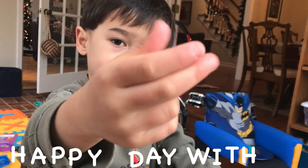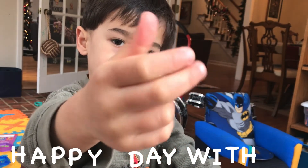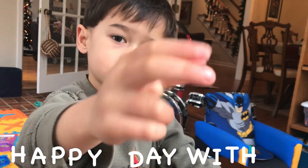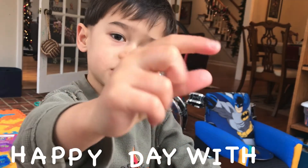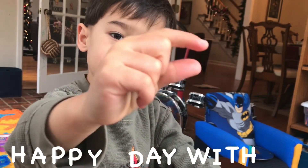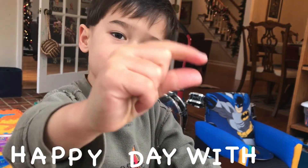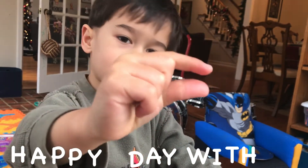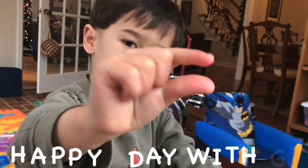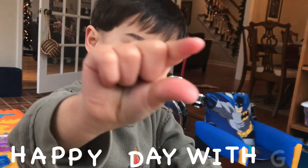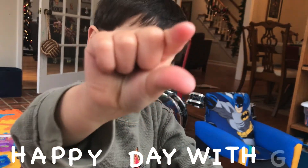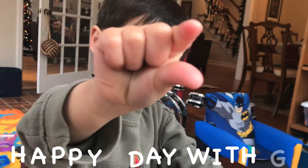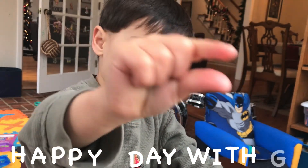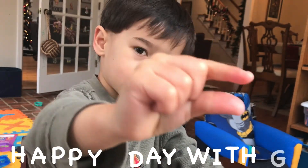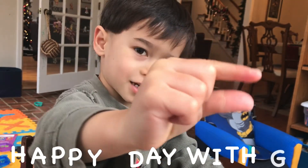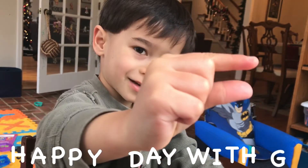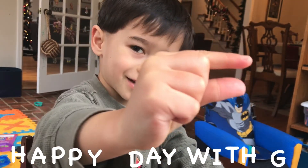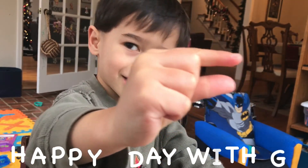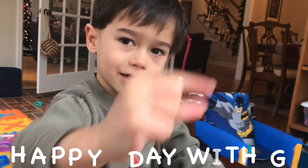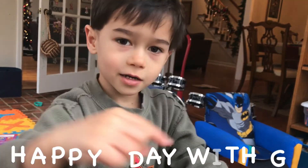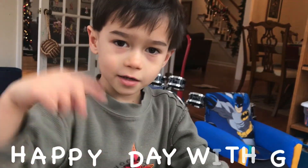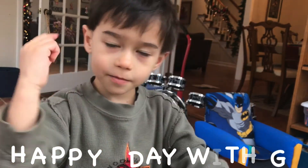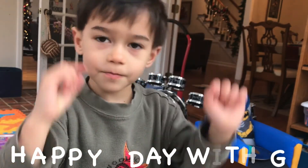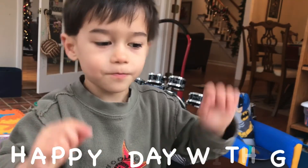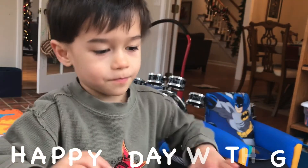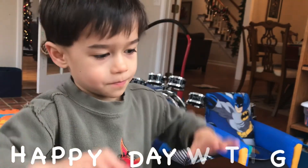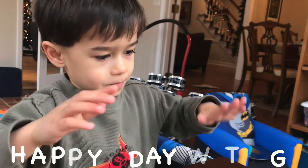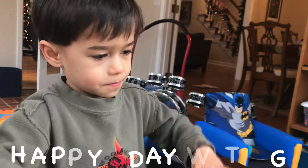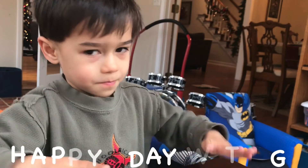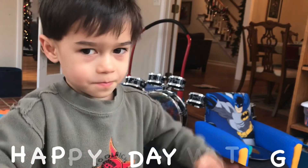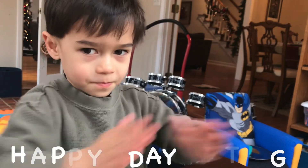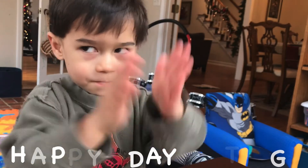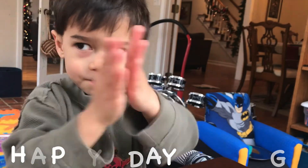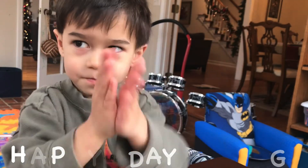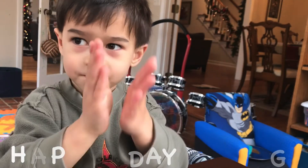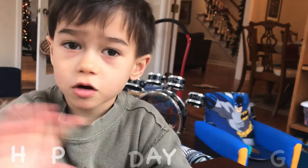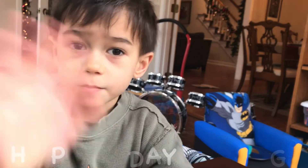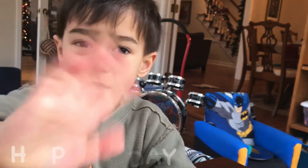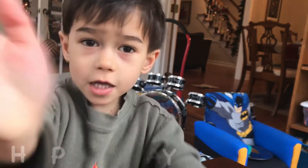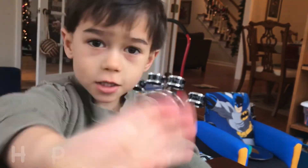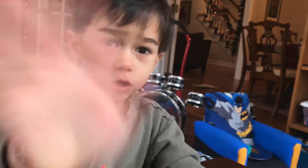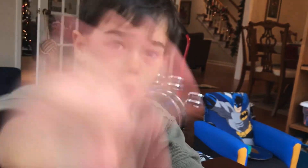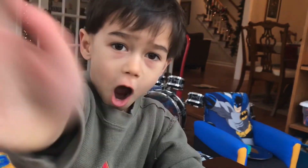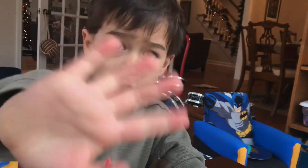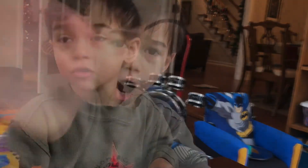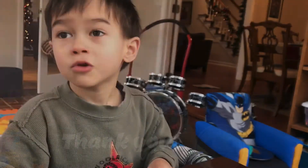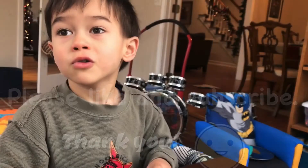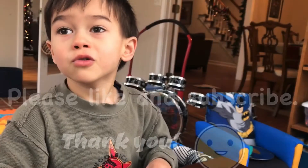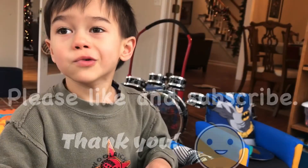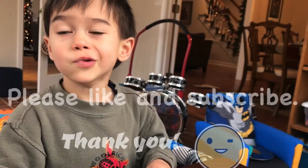G. That's right. God bless you all.